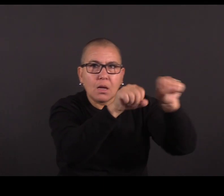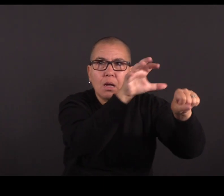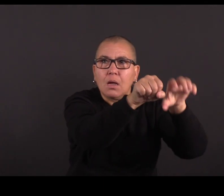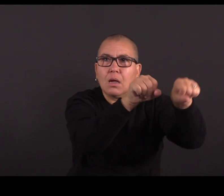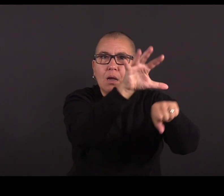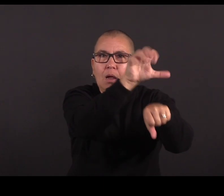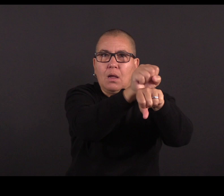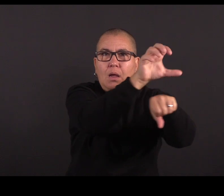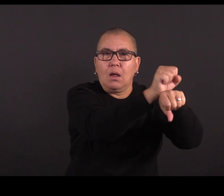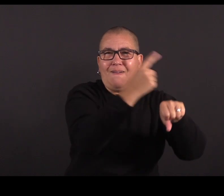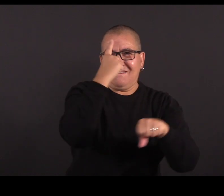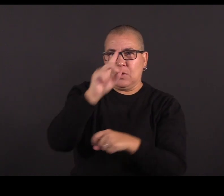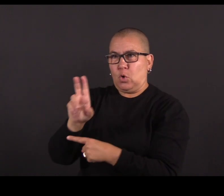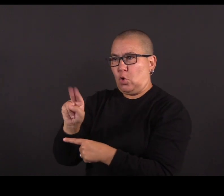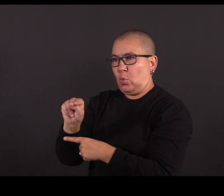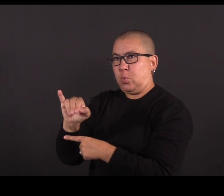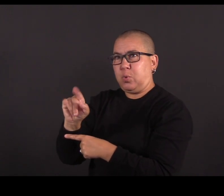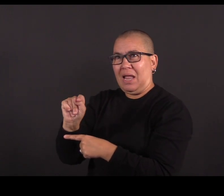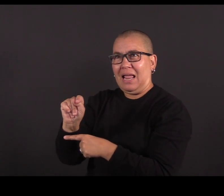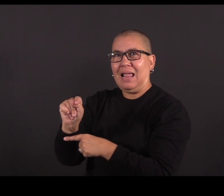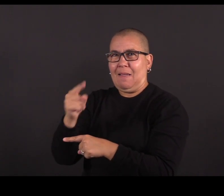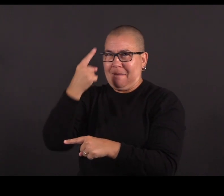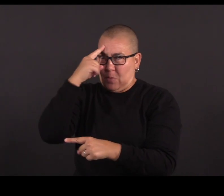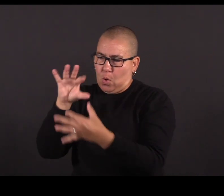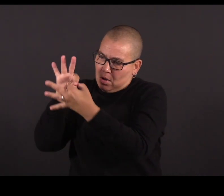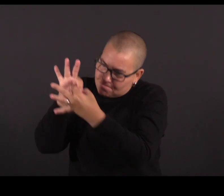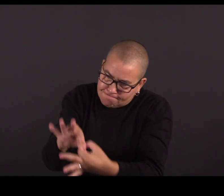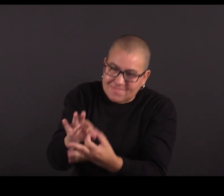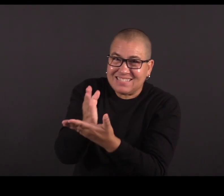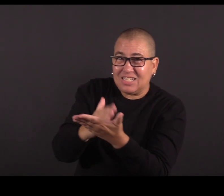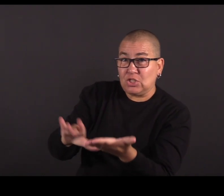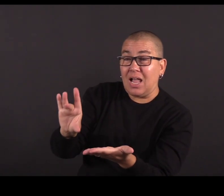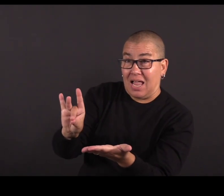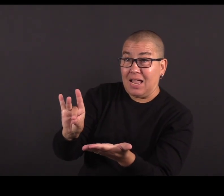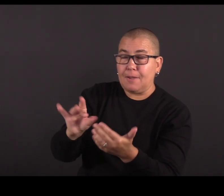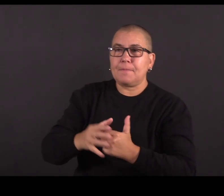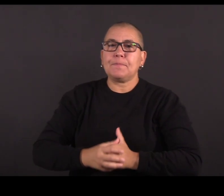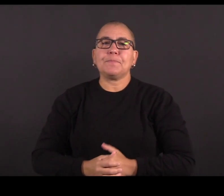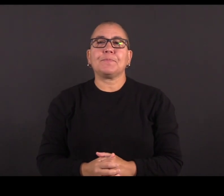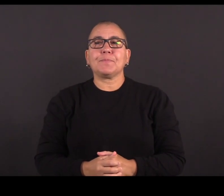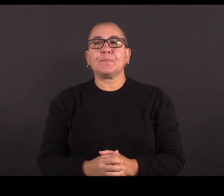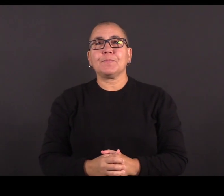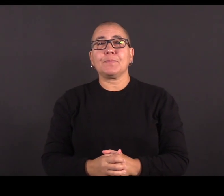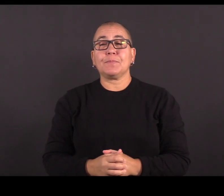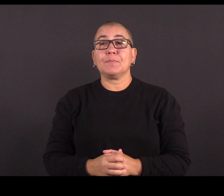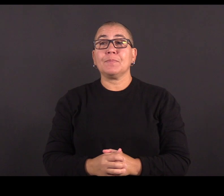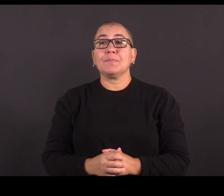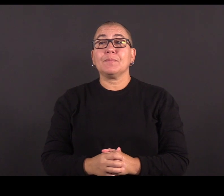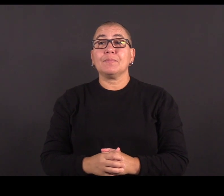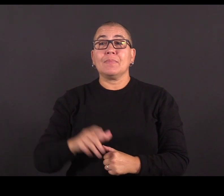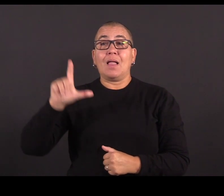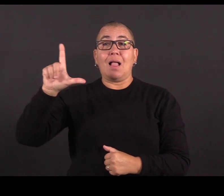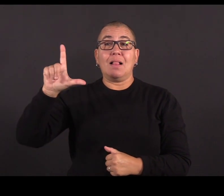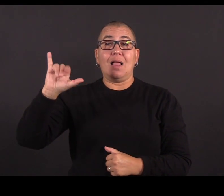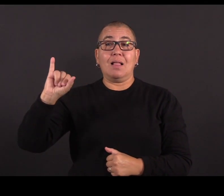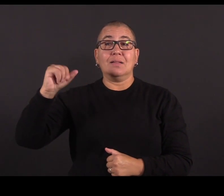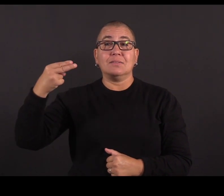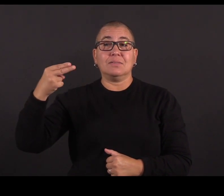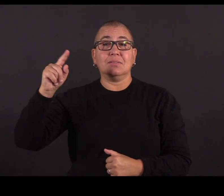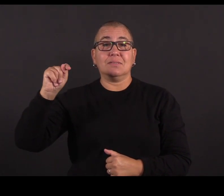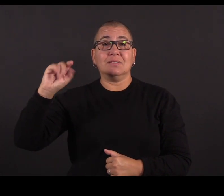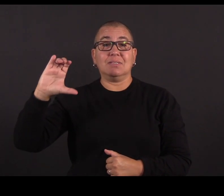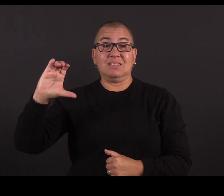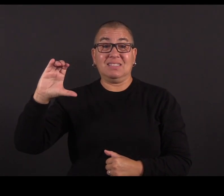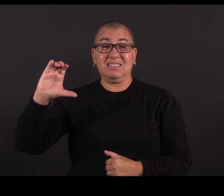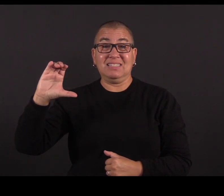level. Some of the core components of LIHTC housing include The program